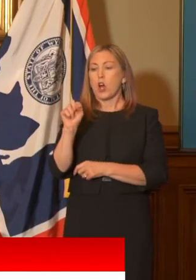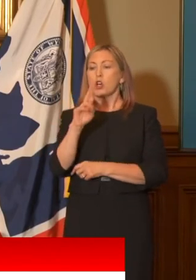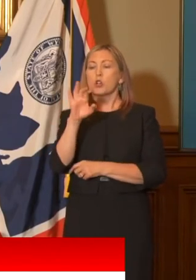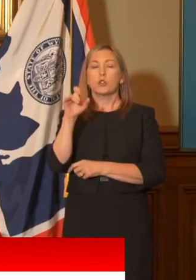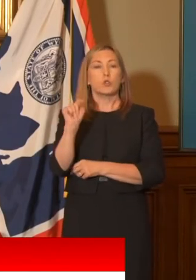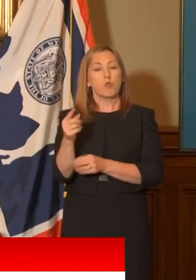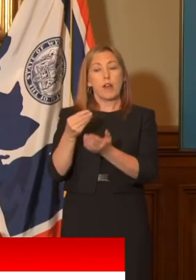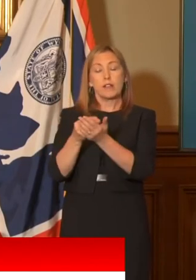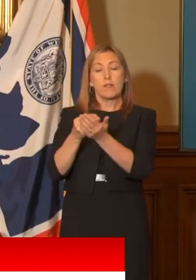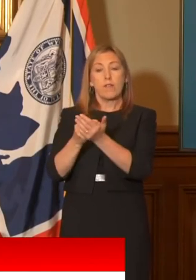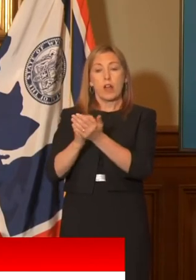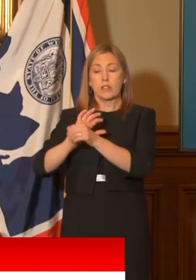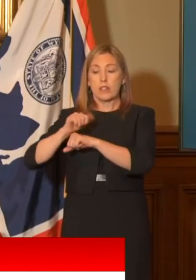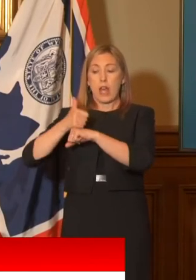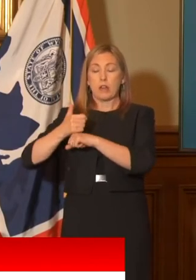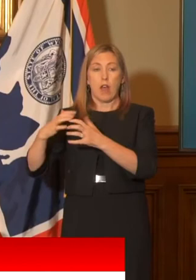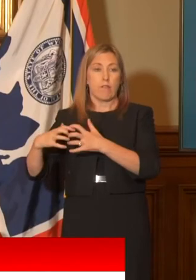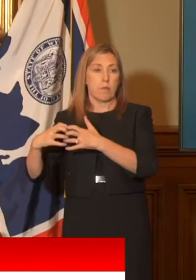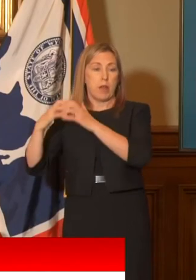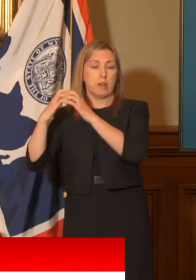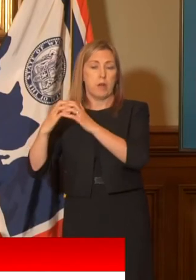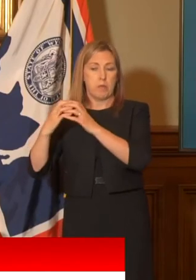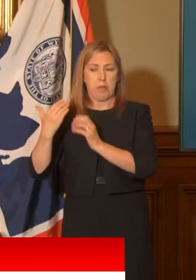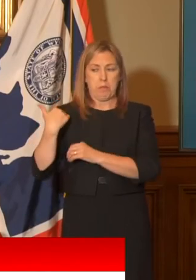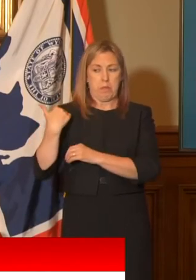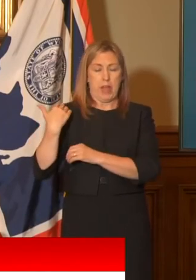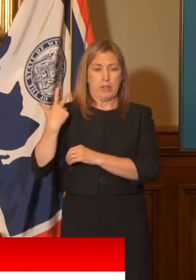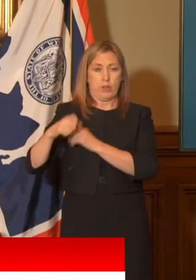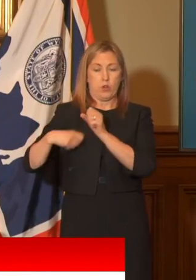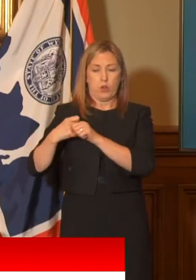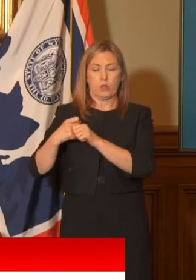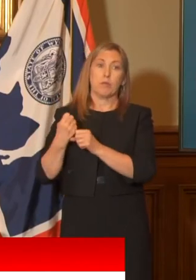have been built up over the last few years,